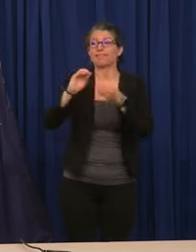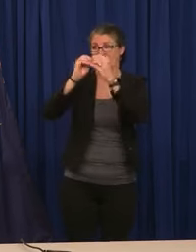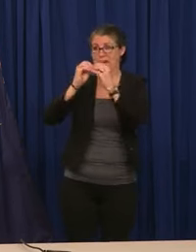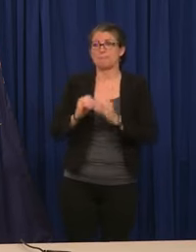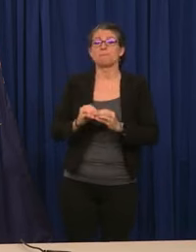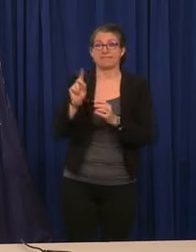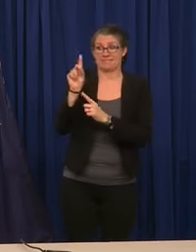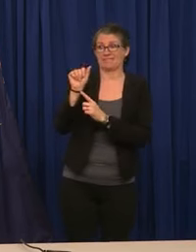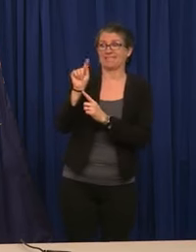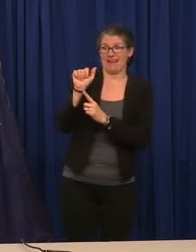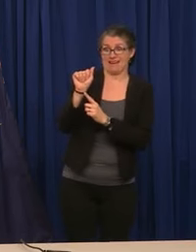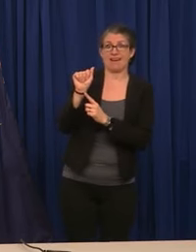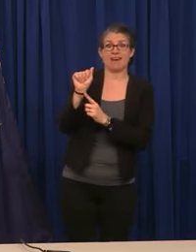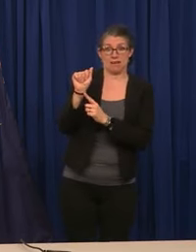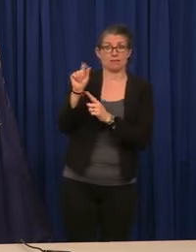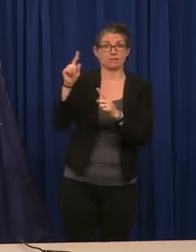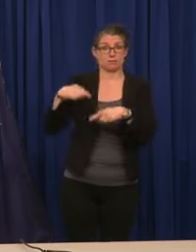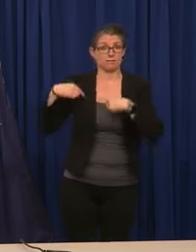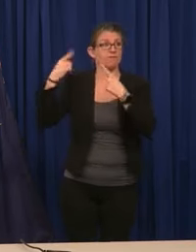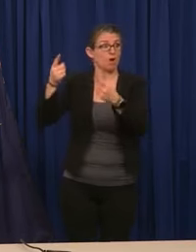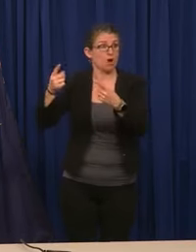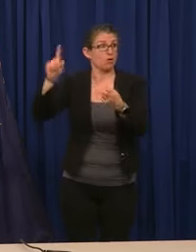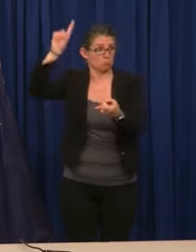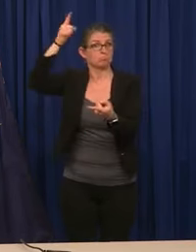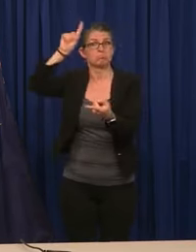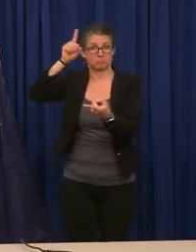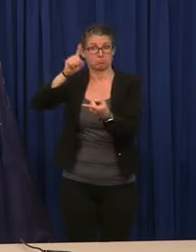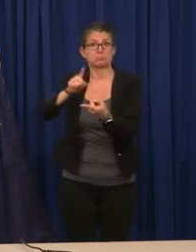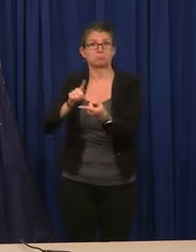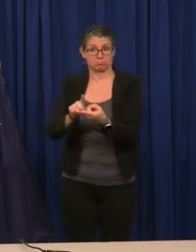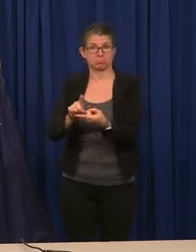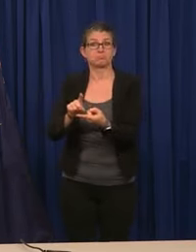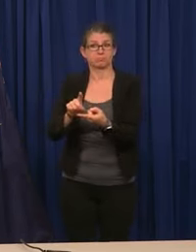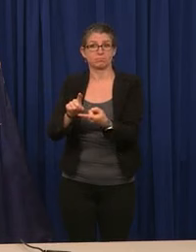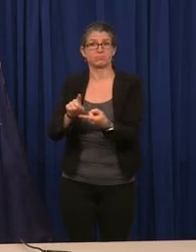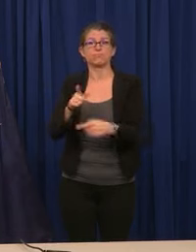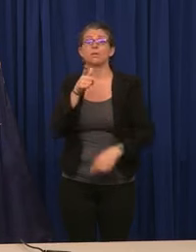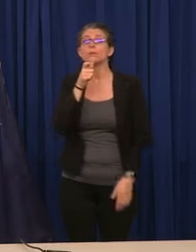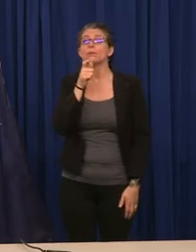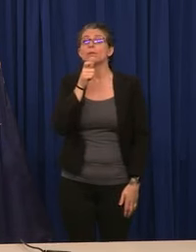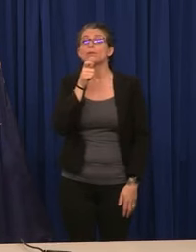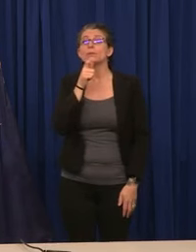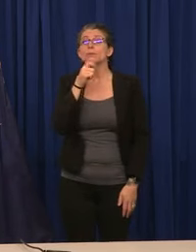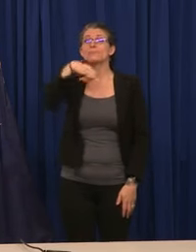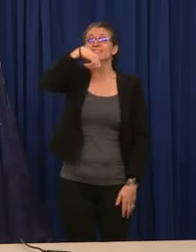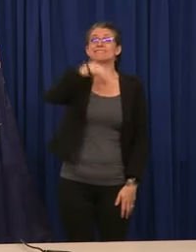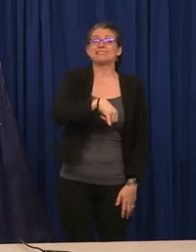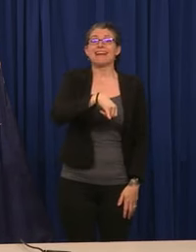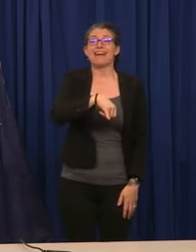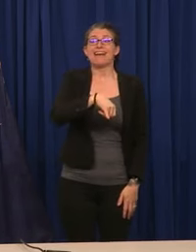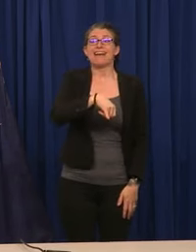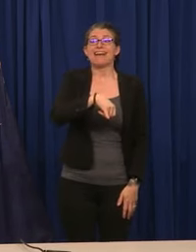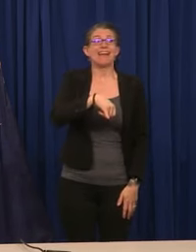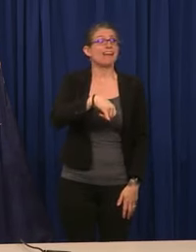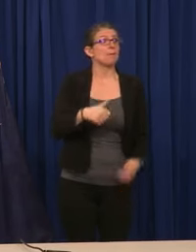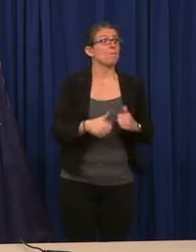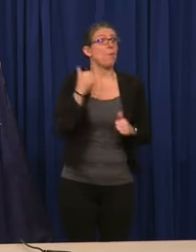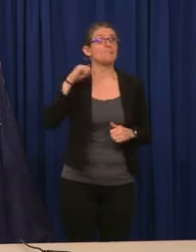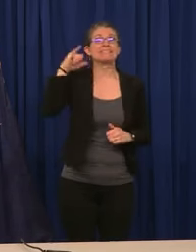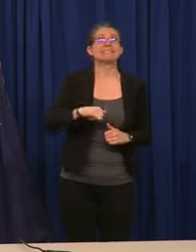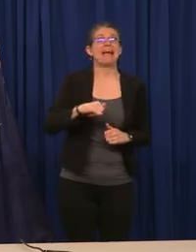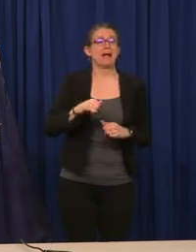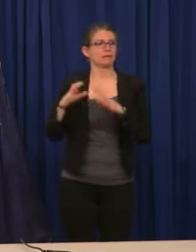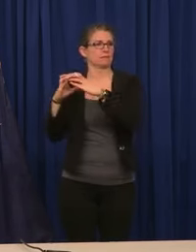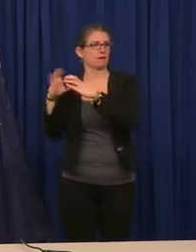travel, has been the highest in Cumberland County. So those are all very positive signs. Now, whether